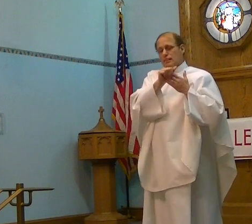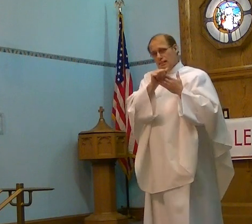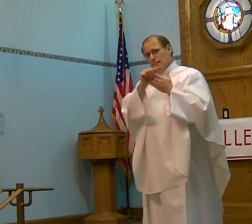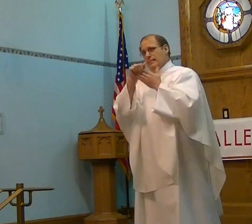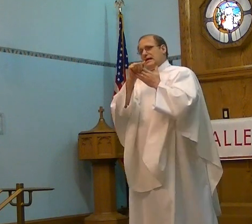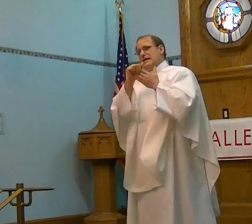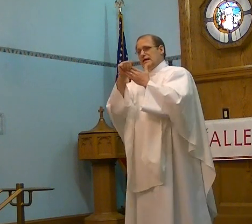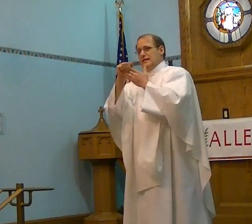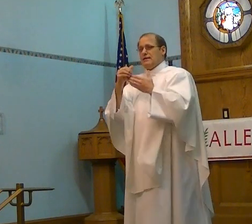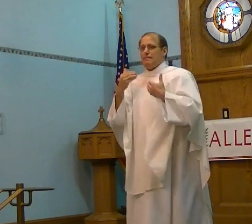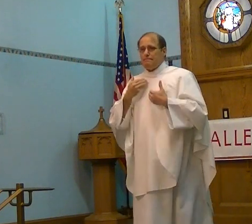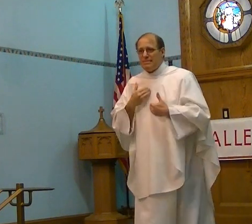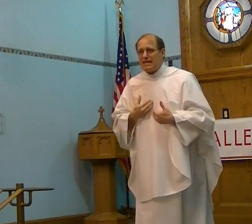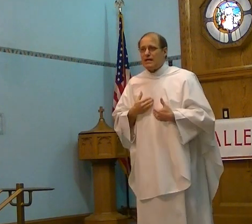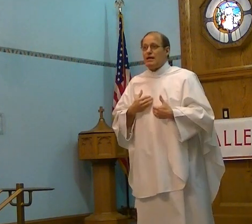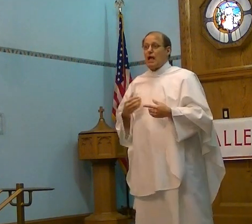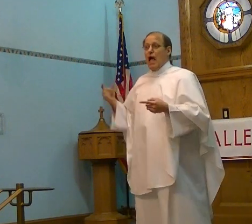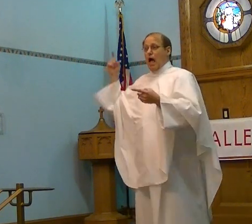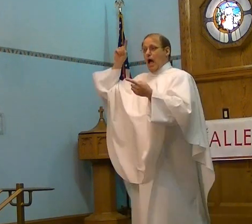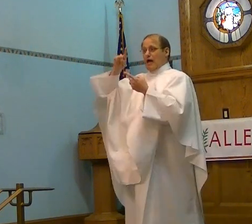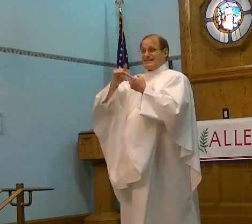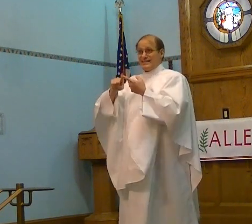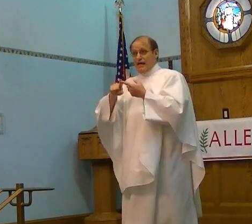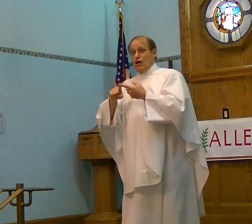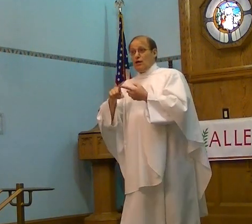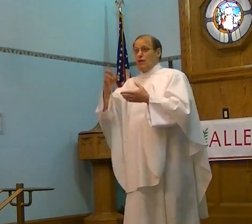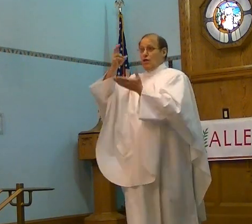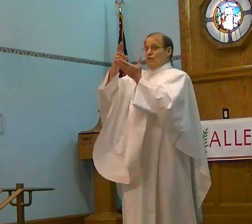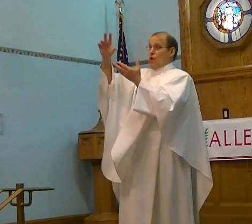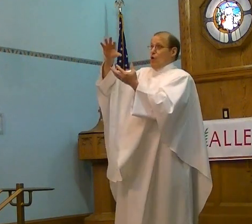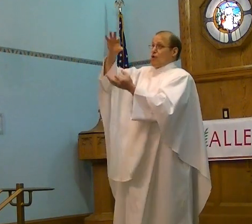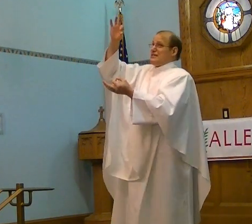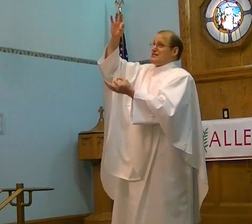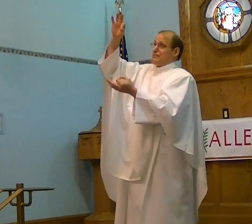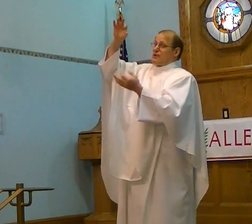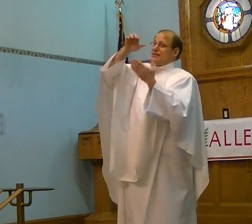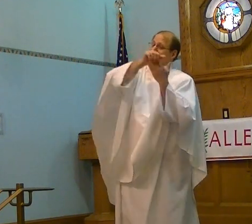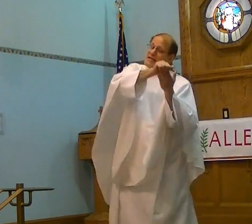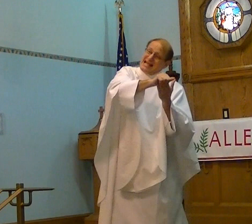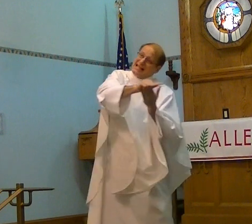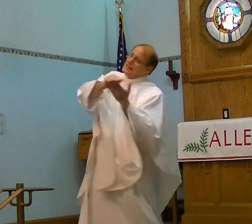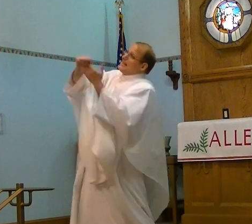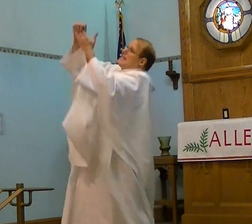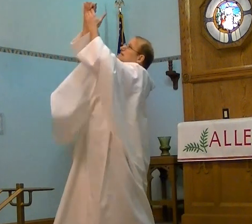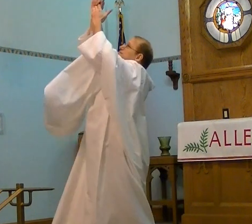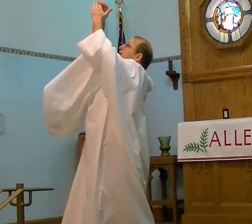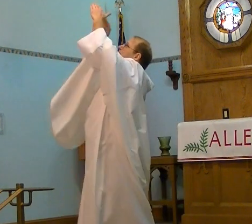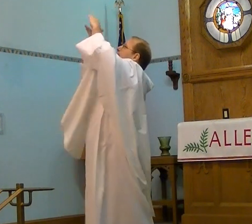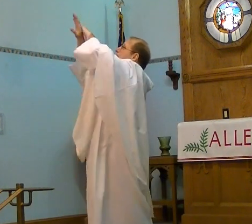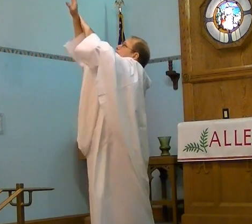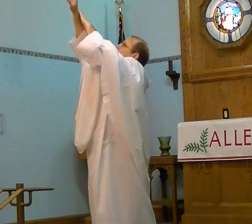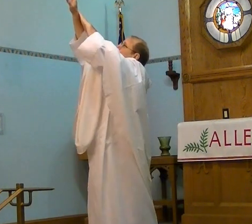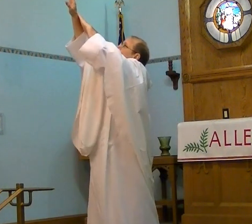lead me until the Holy Spirit leads me into